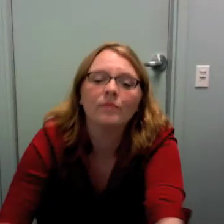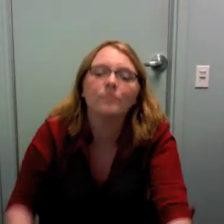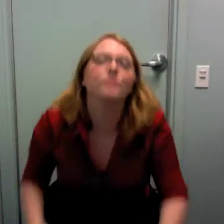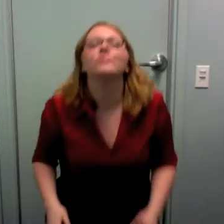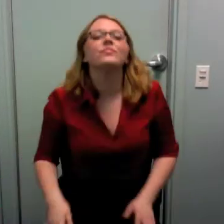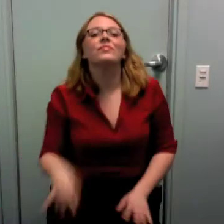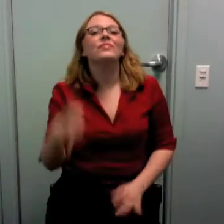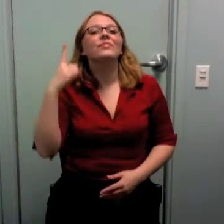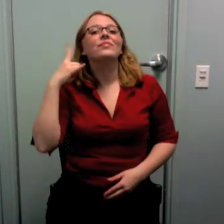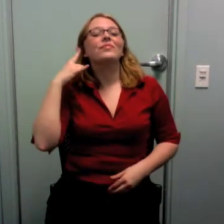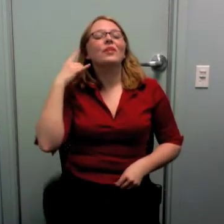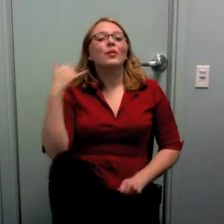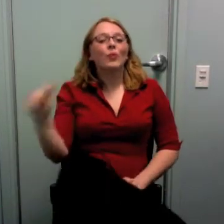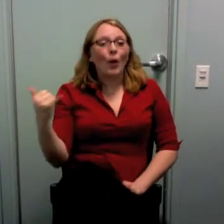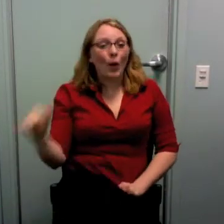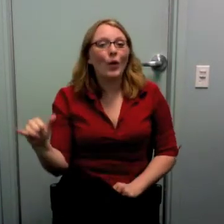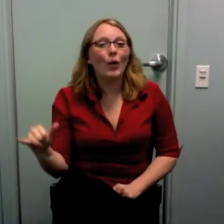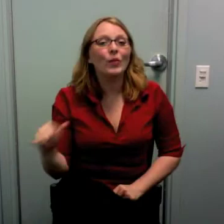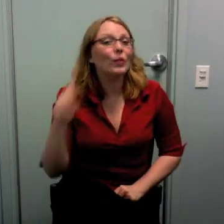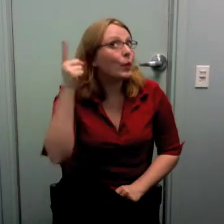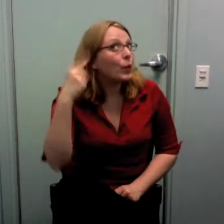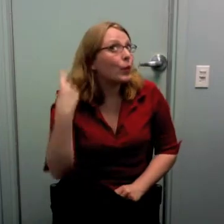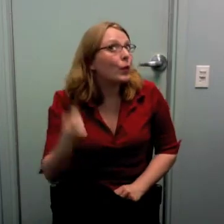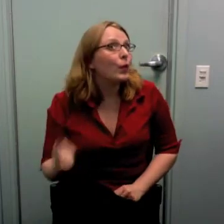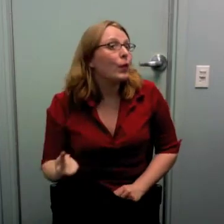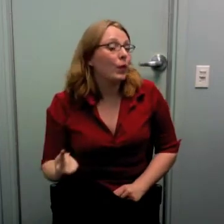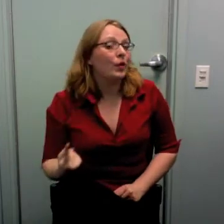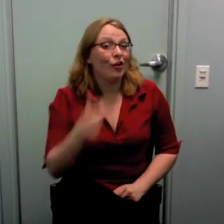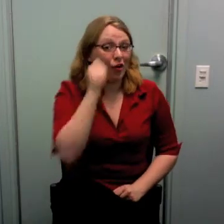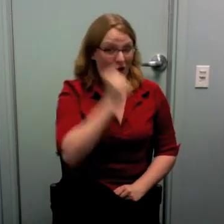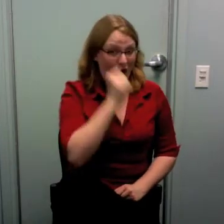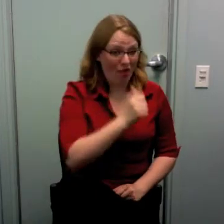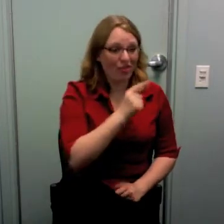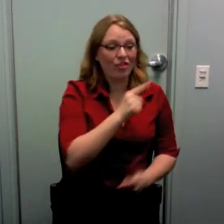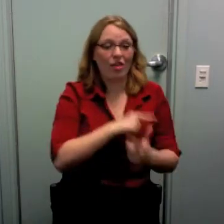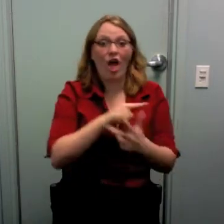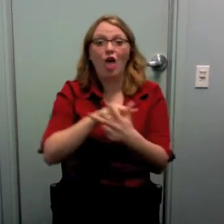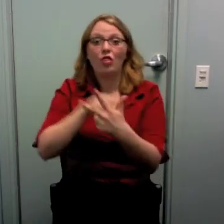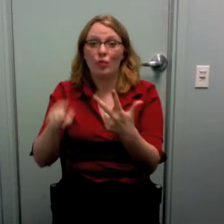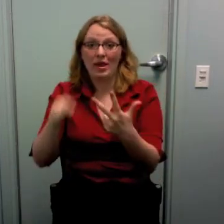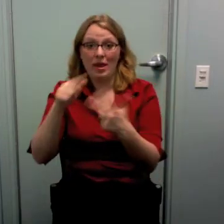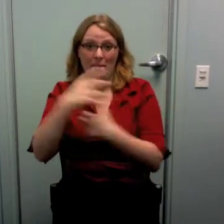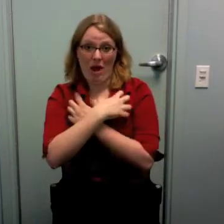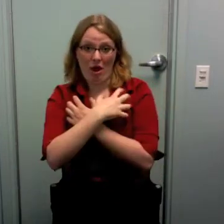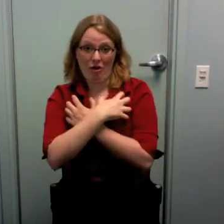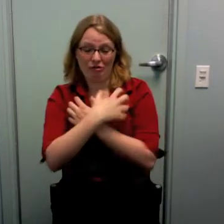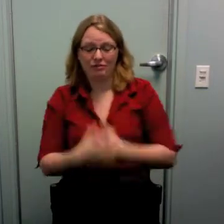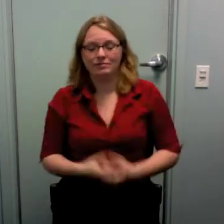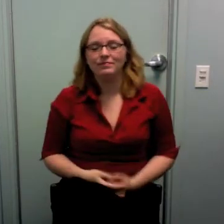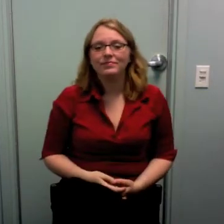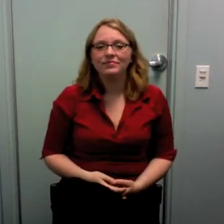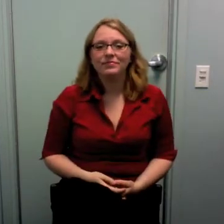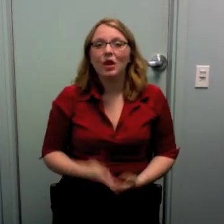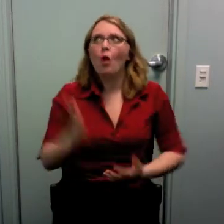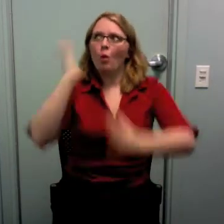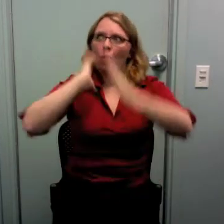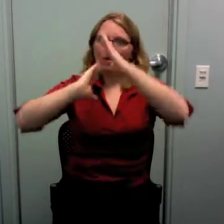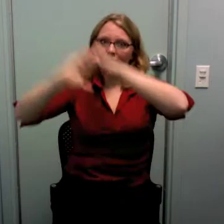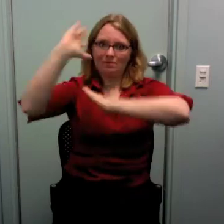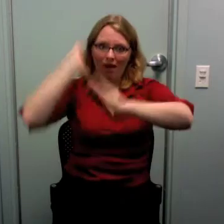Goldilocks and the Three Bears. Once upon a time there were 3 bears who lived